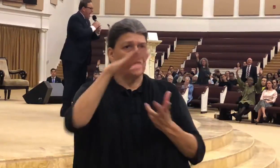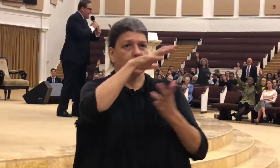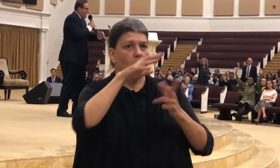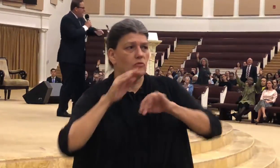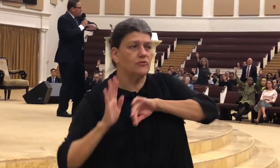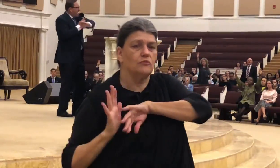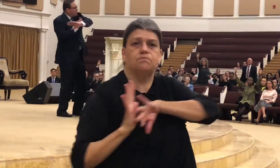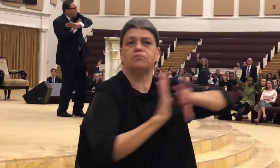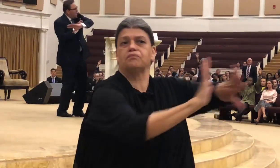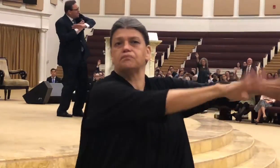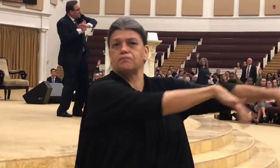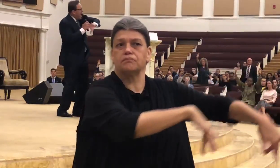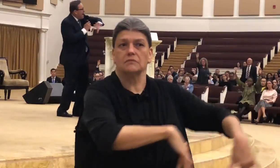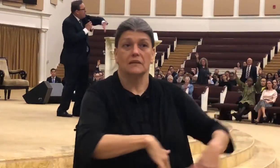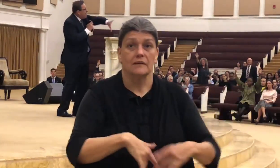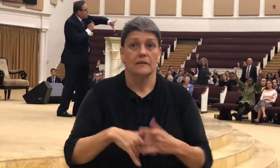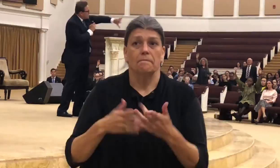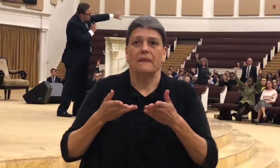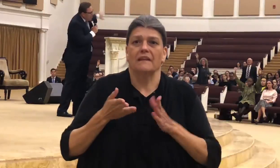spirit.